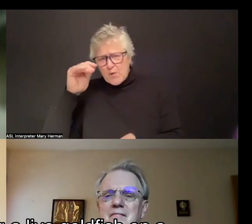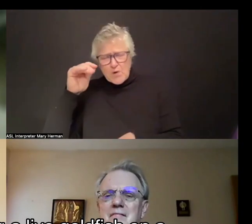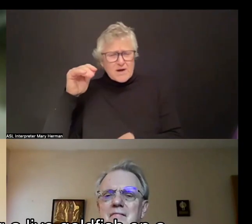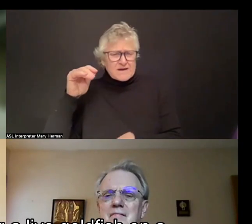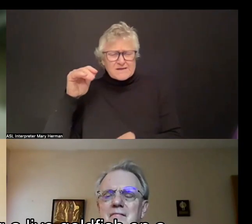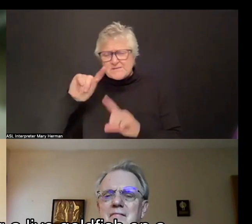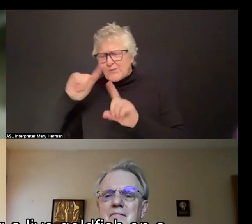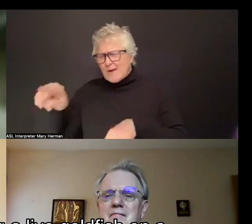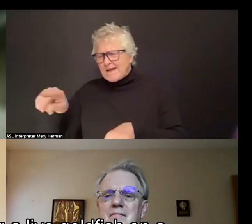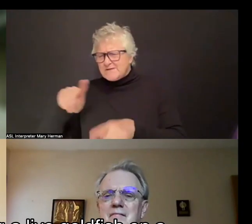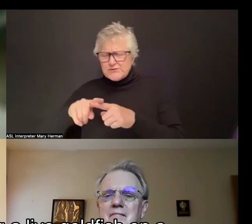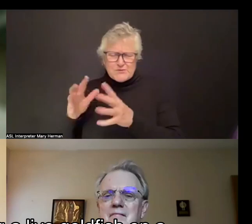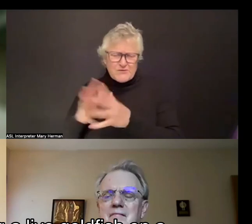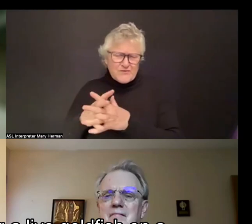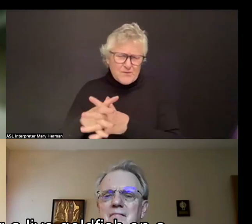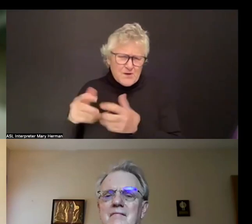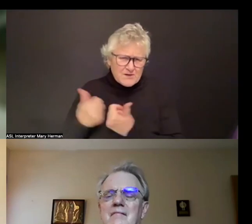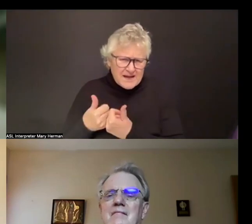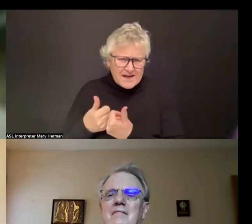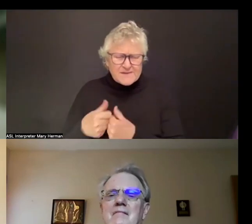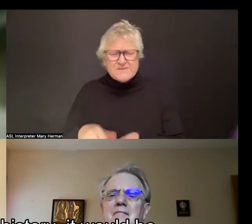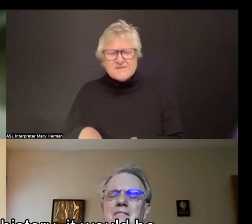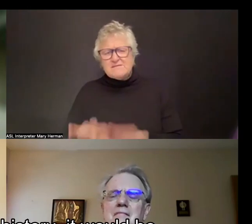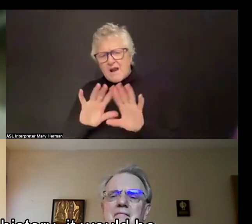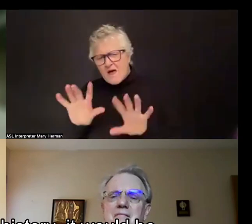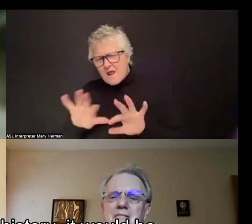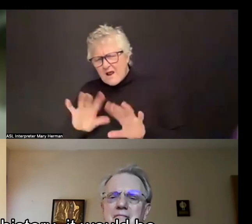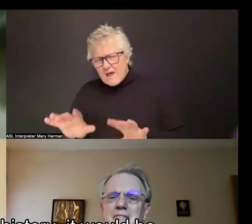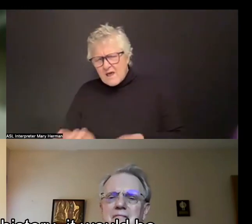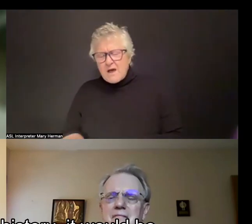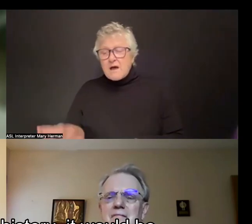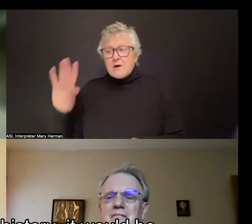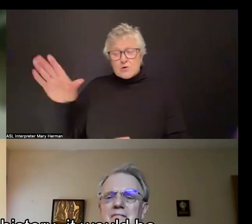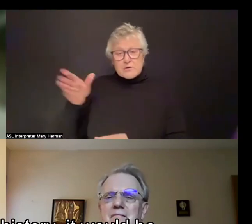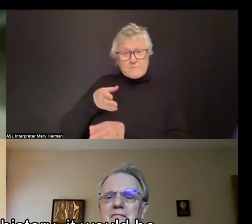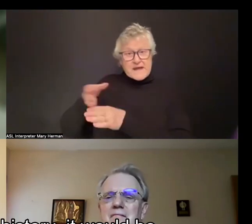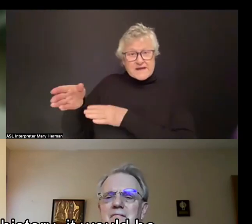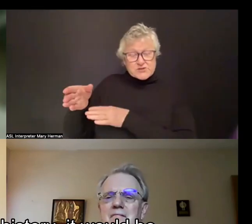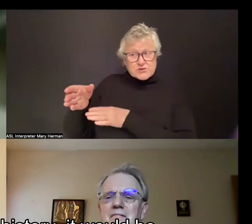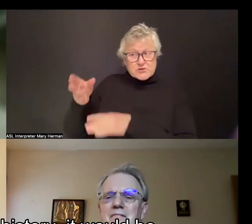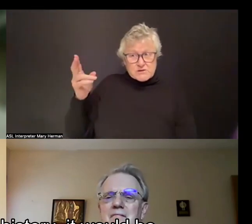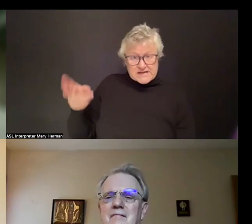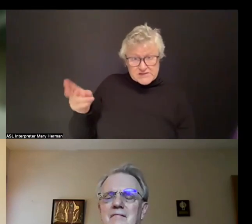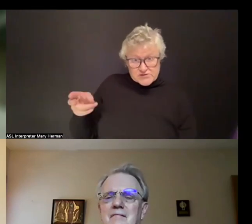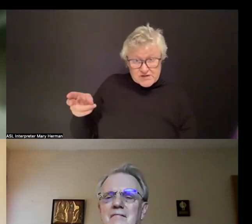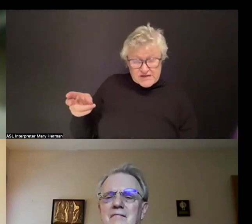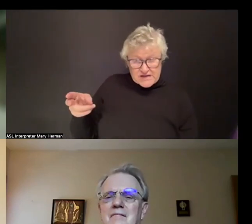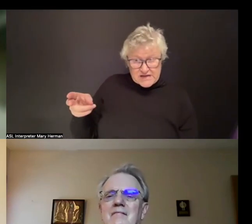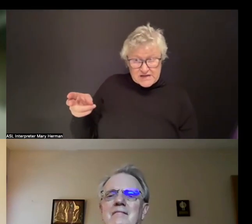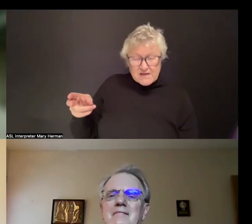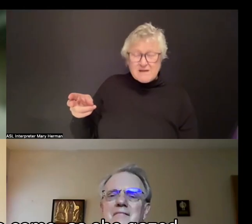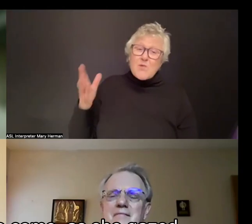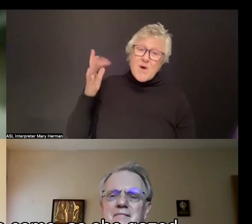live goldfish on a dare was the height of comic genius. If she majored in history, it would be so she could teach school in Montclair until she got